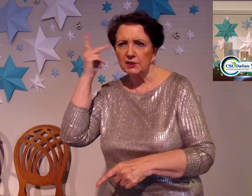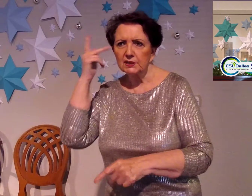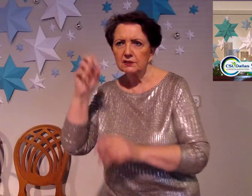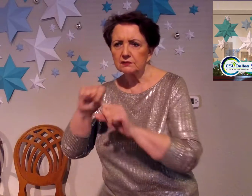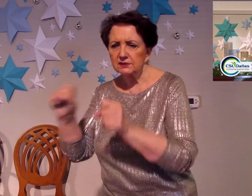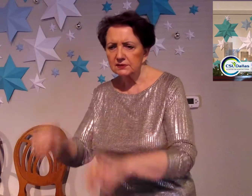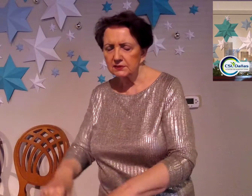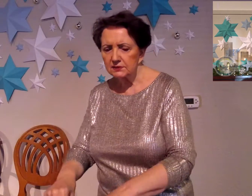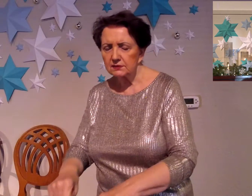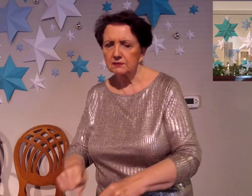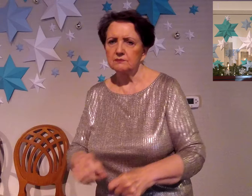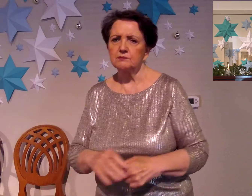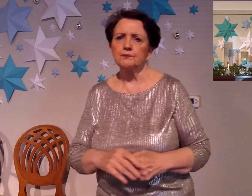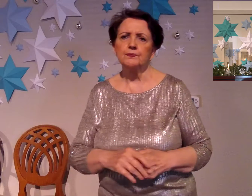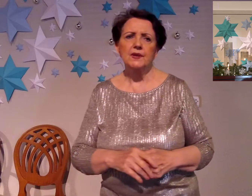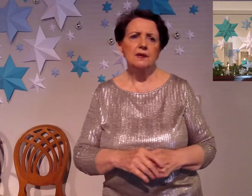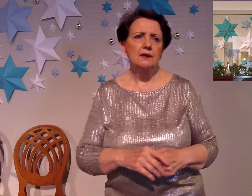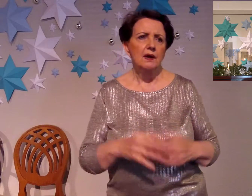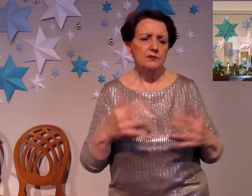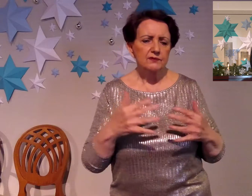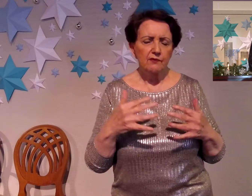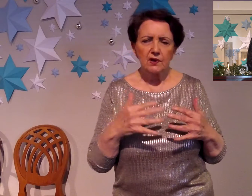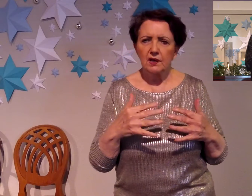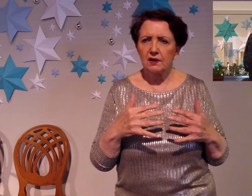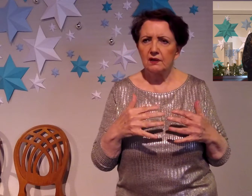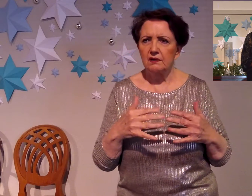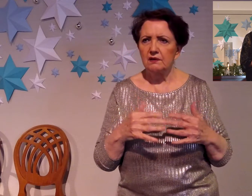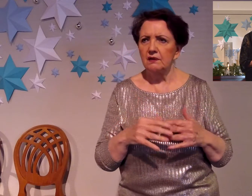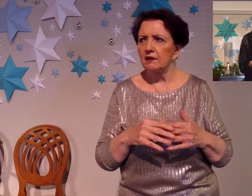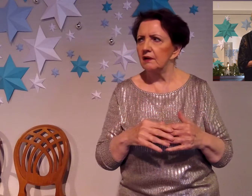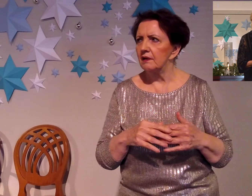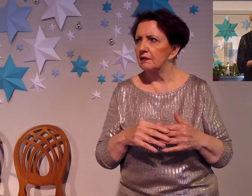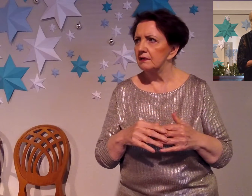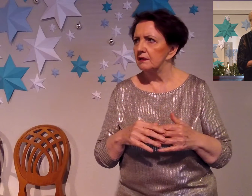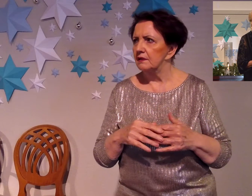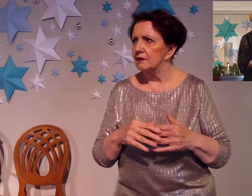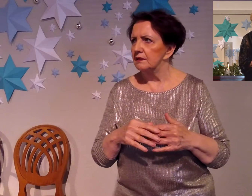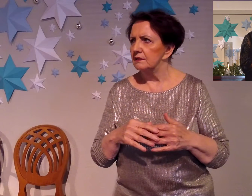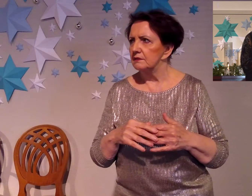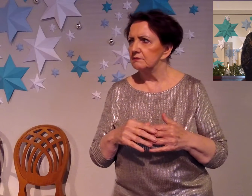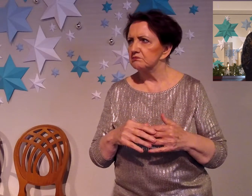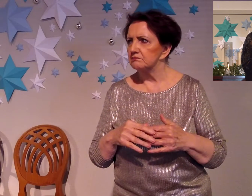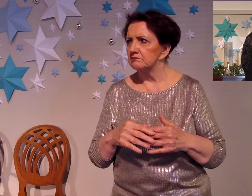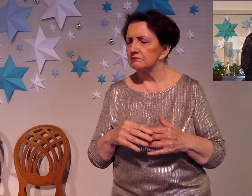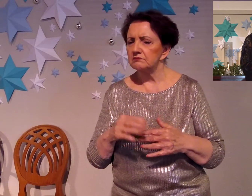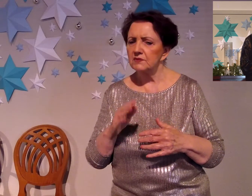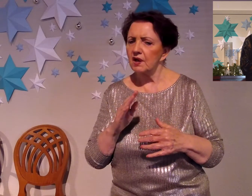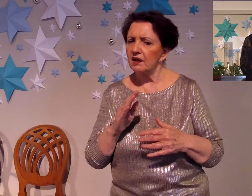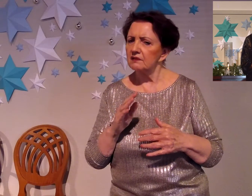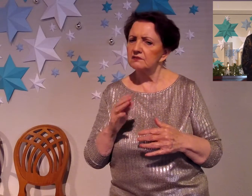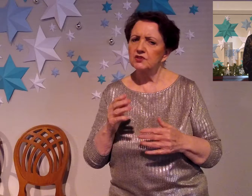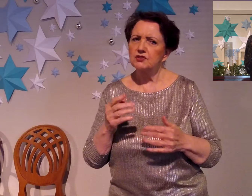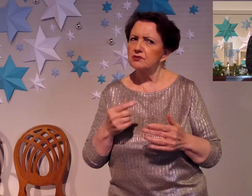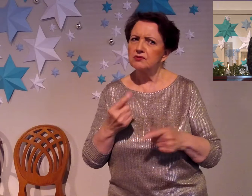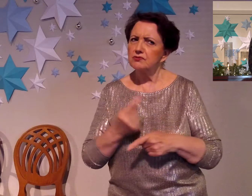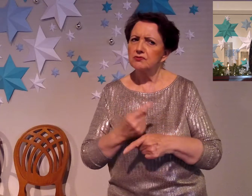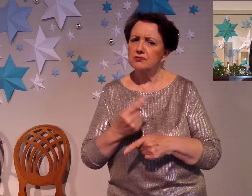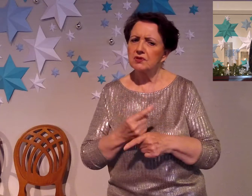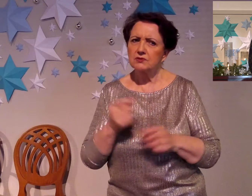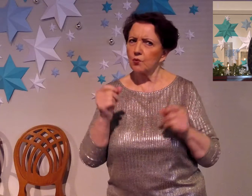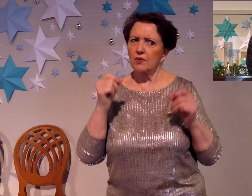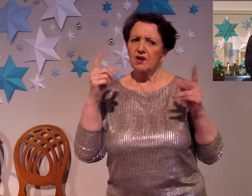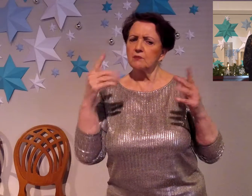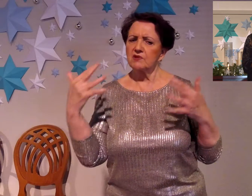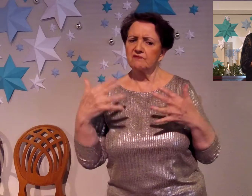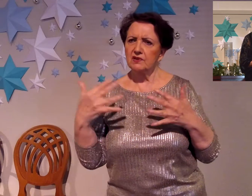system situation. I was afraid, and I seldom wake up in fear like